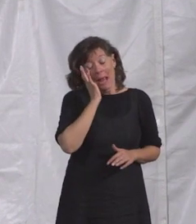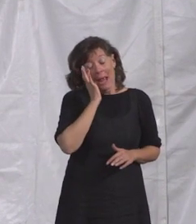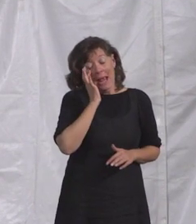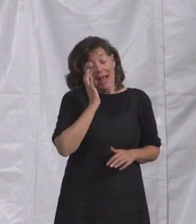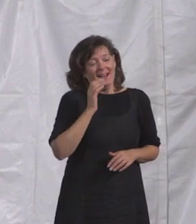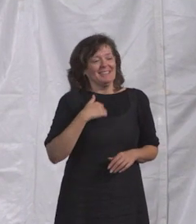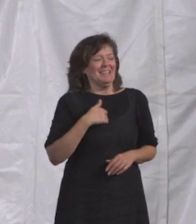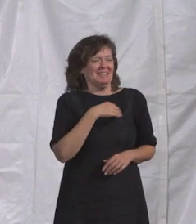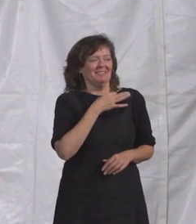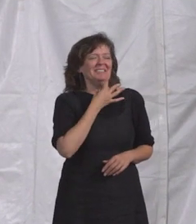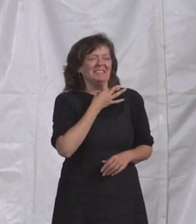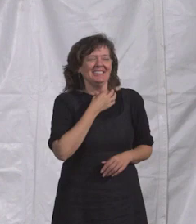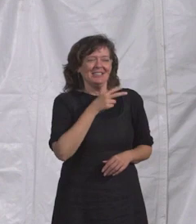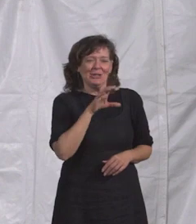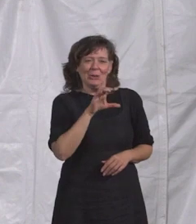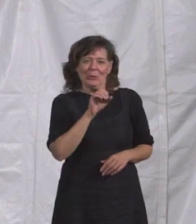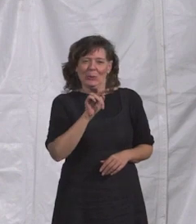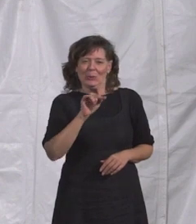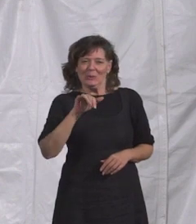Well, I just want to know what cooties is.